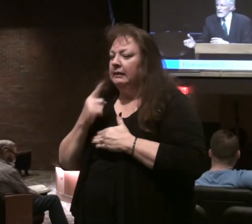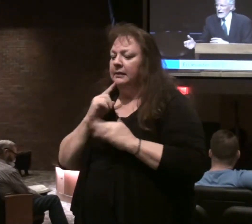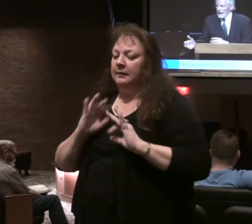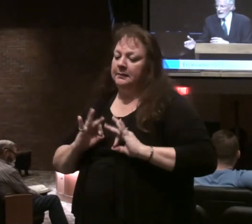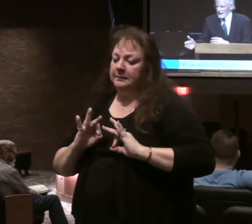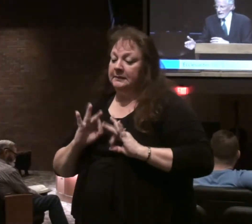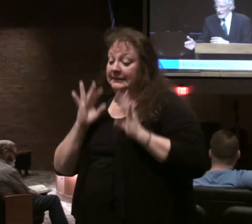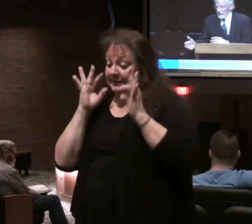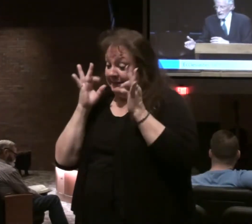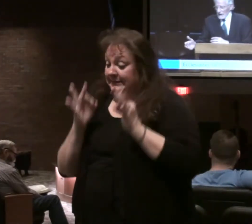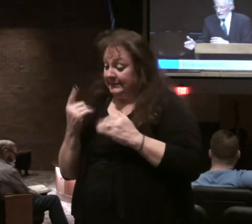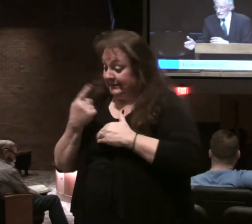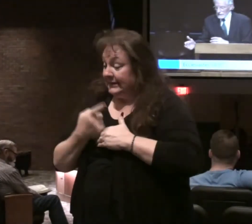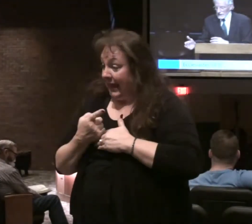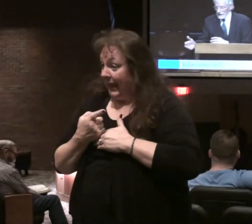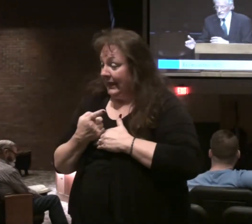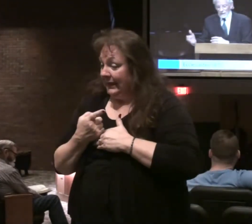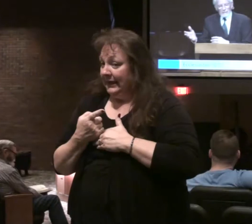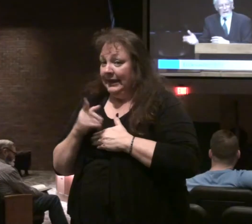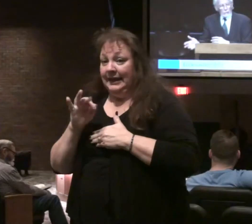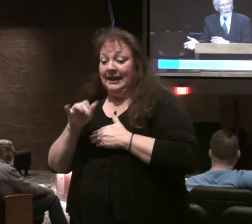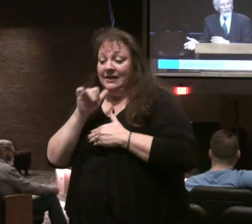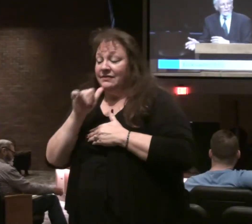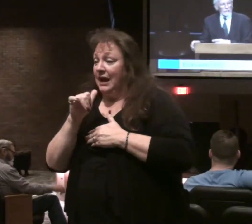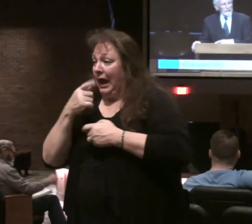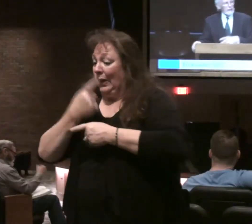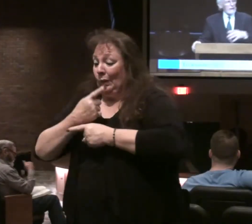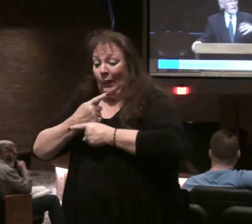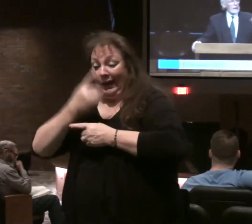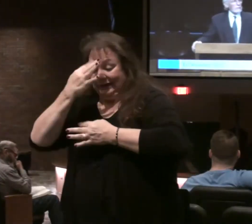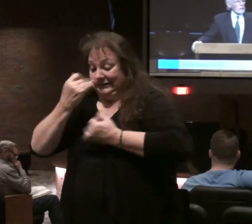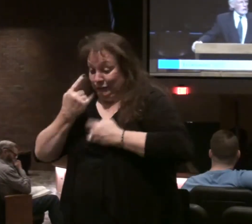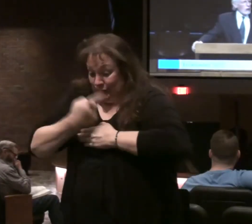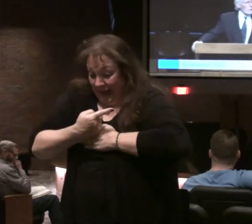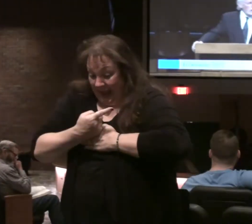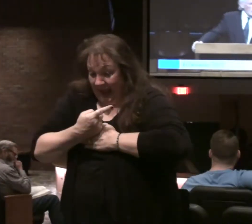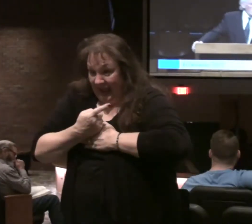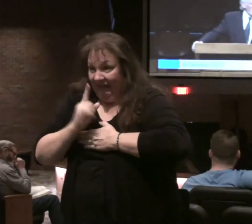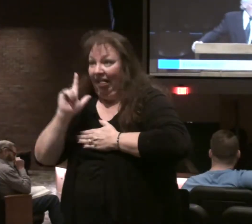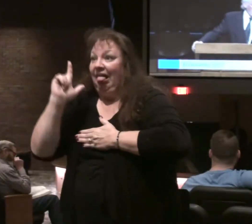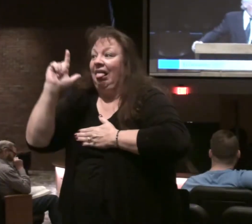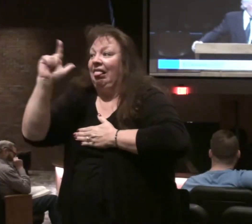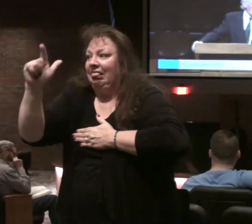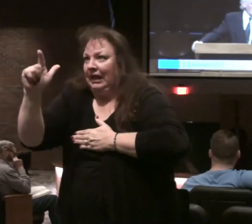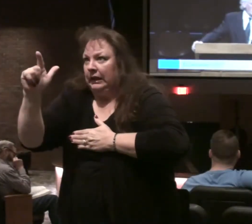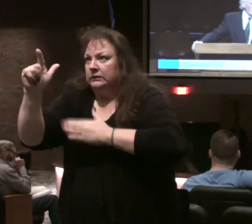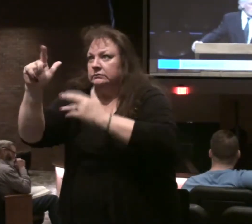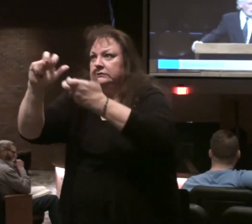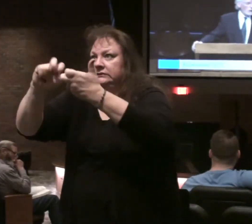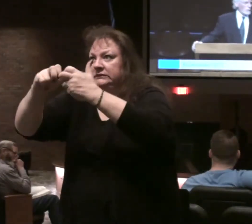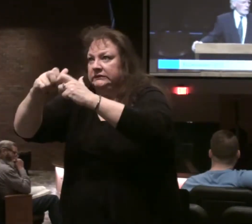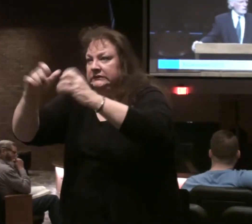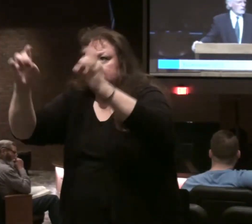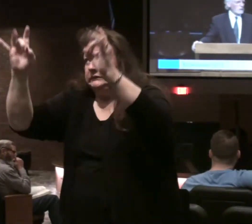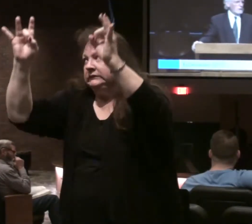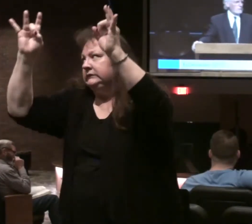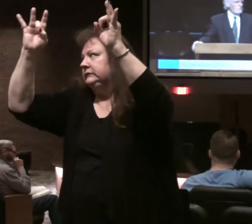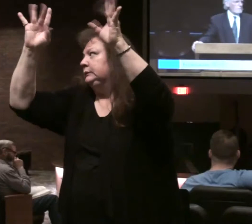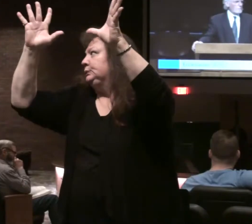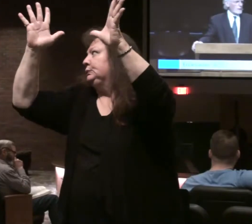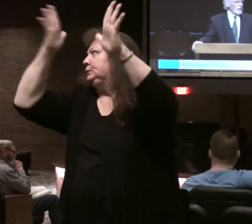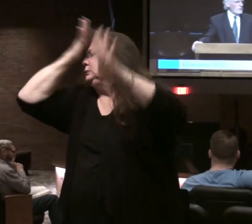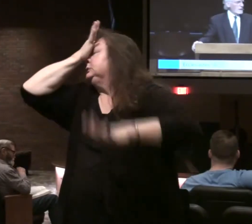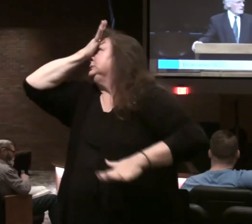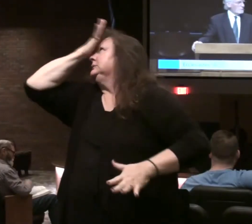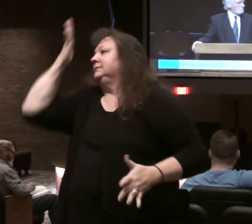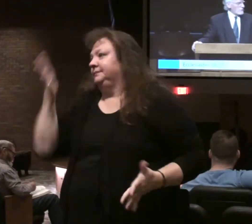decisions of today, if they're not made wisely, can result in big problems for tomorrow.